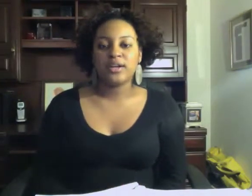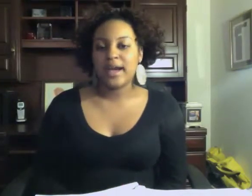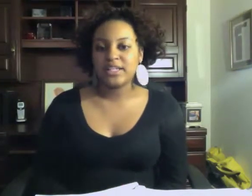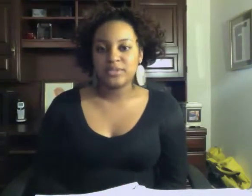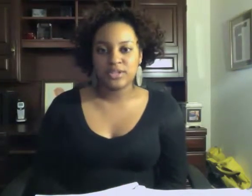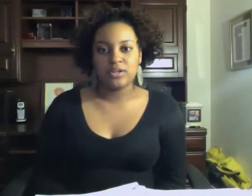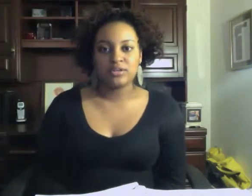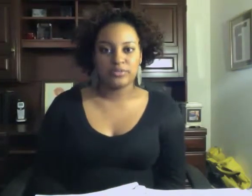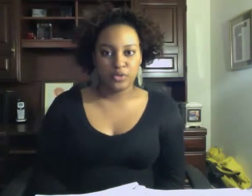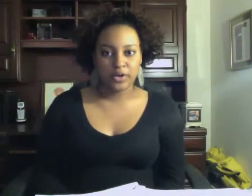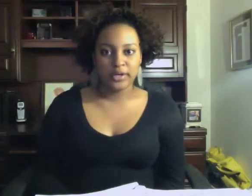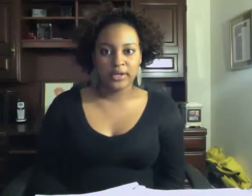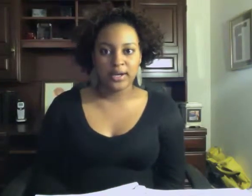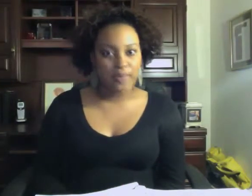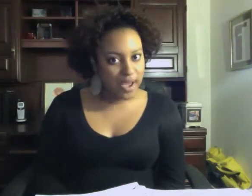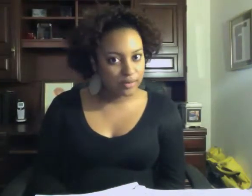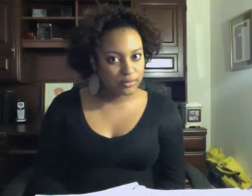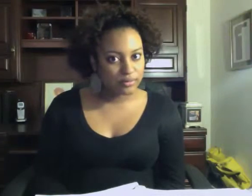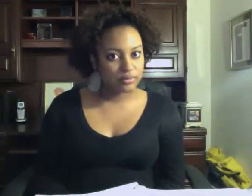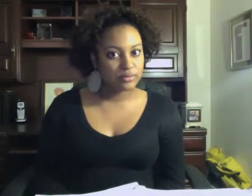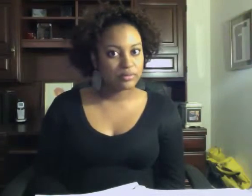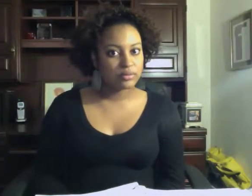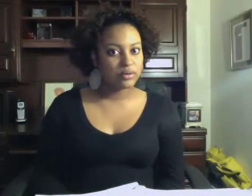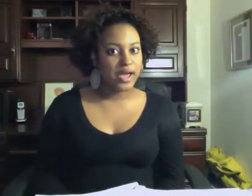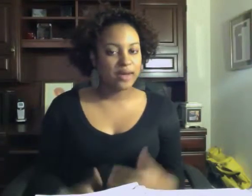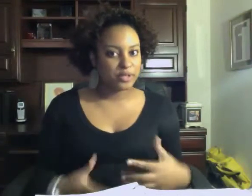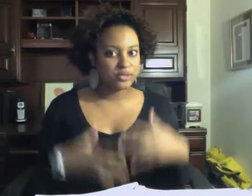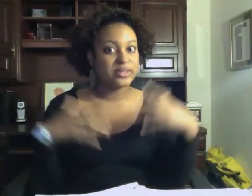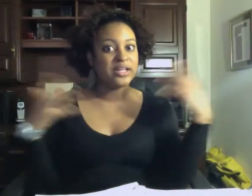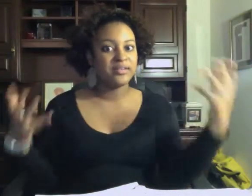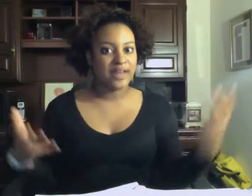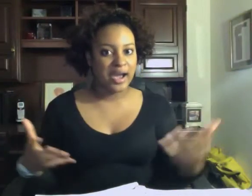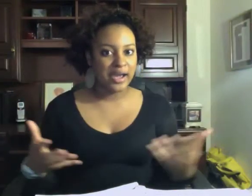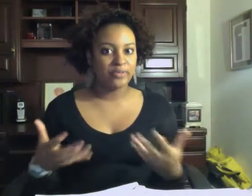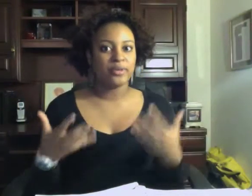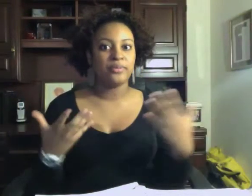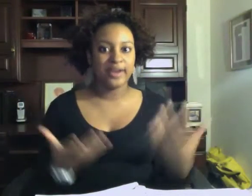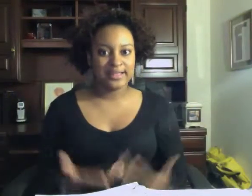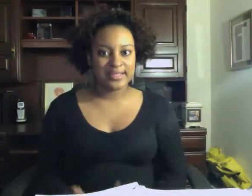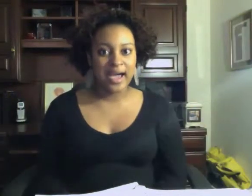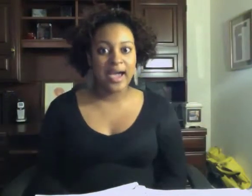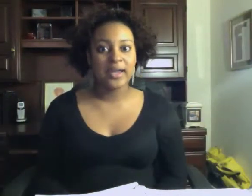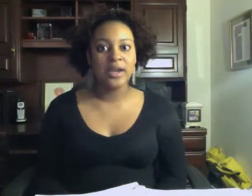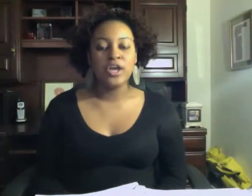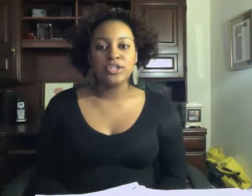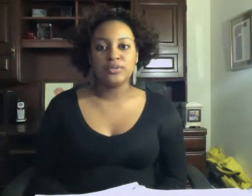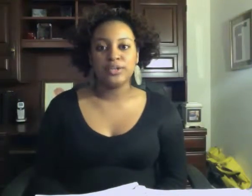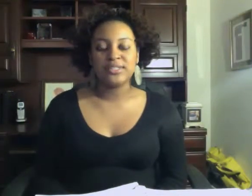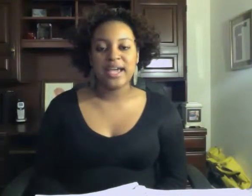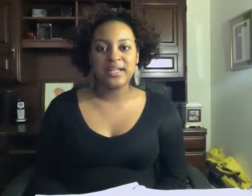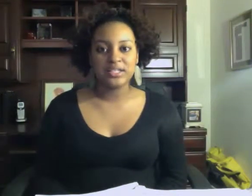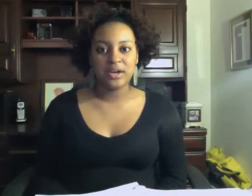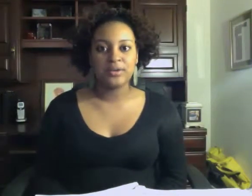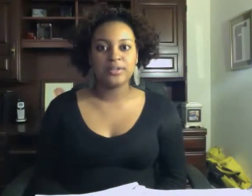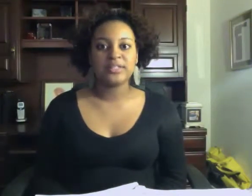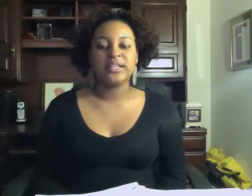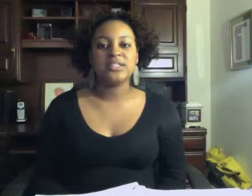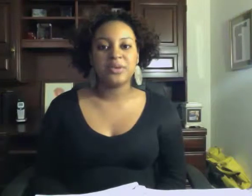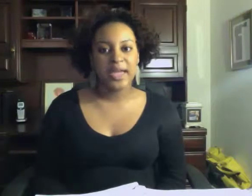gospel songs more about? How much we love God and want to praise God. So when you sign songs, it is okay to